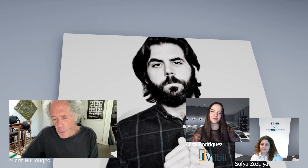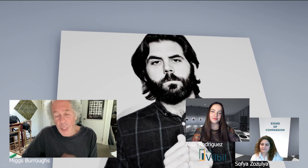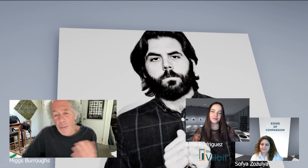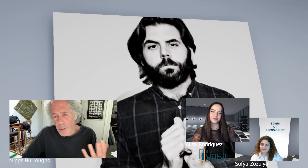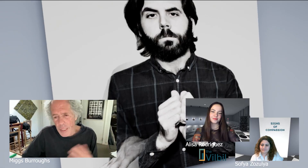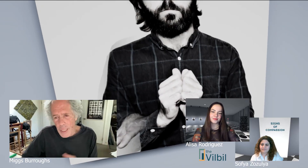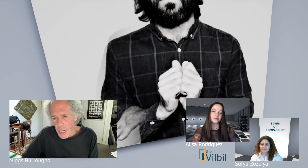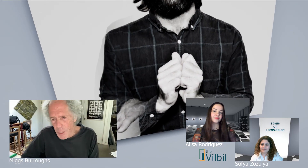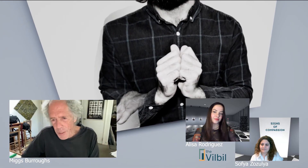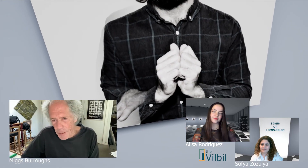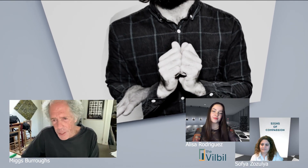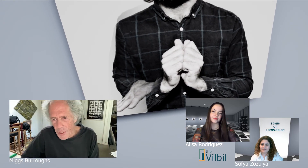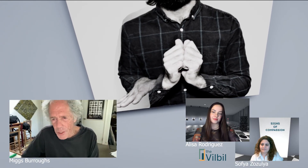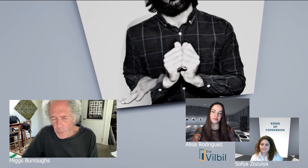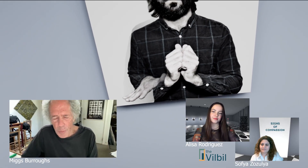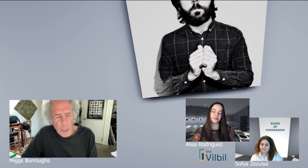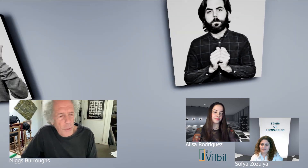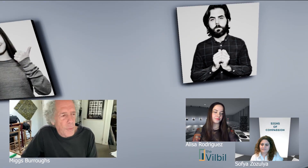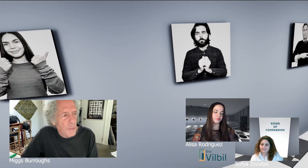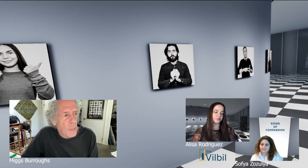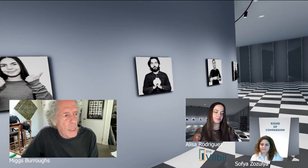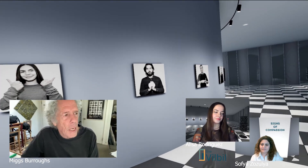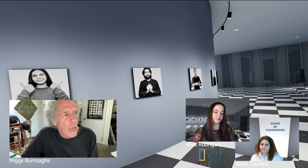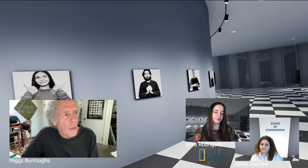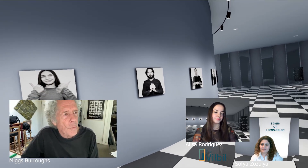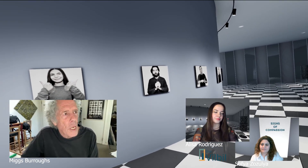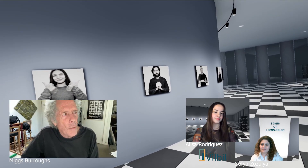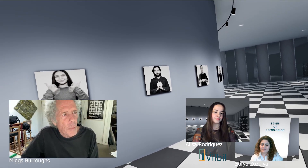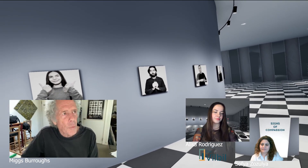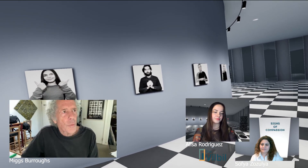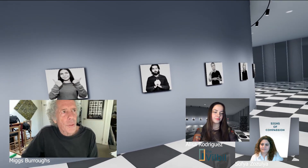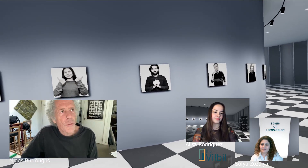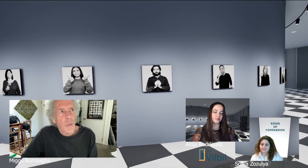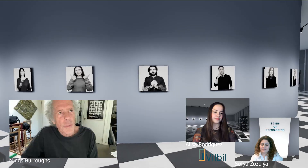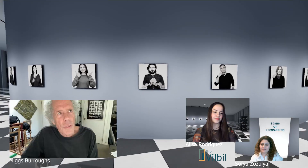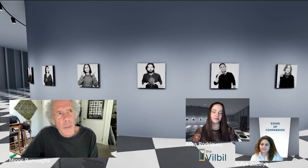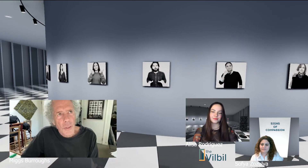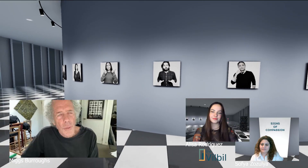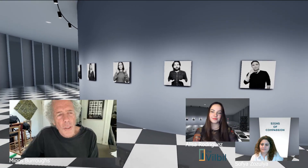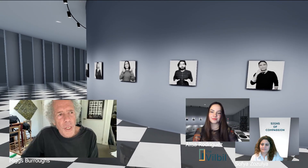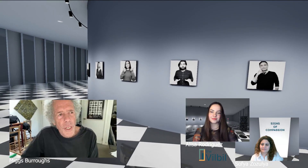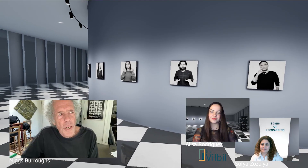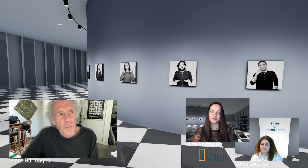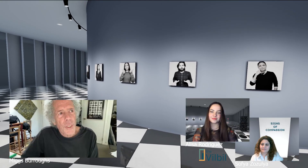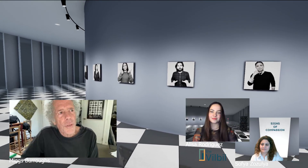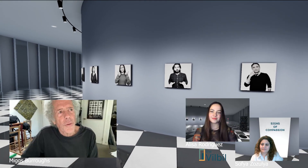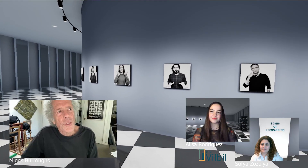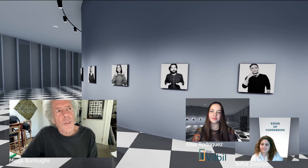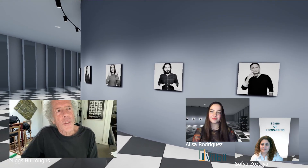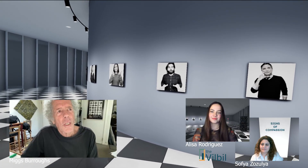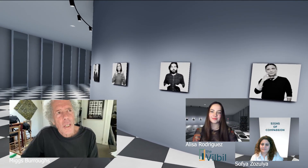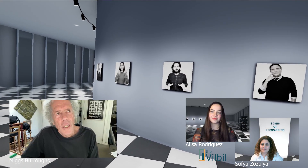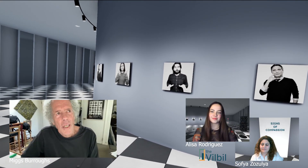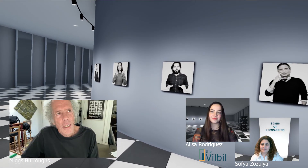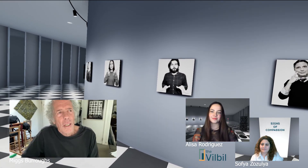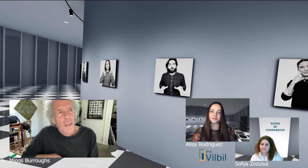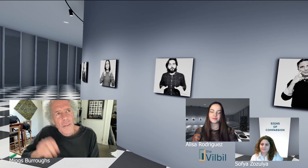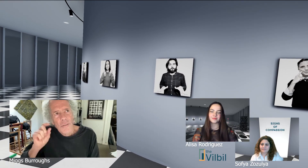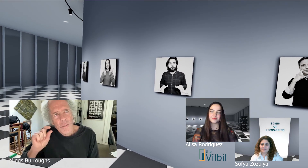We never had time to give art lessons to my brother or me, but we're surrounded by art. But the first,